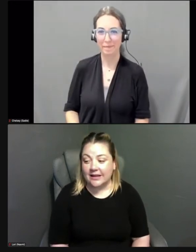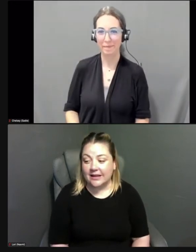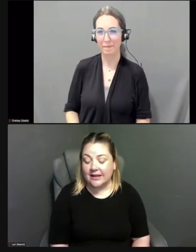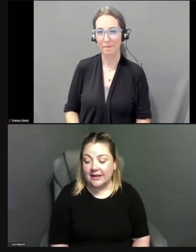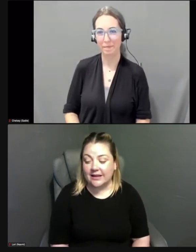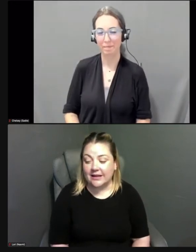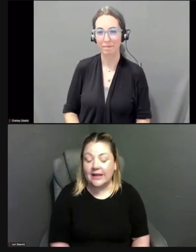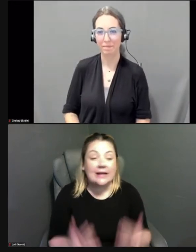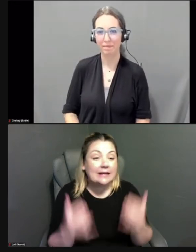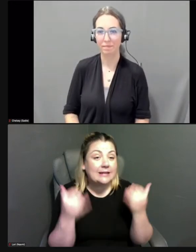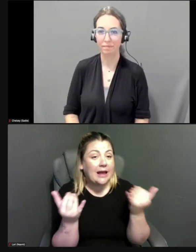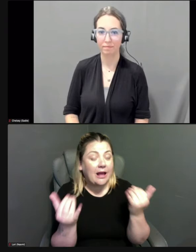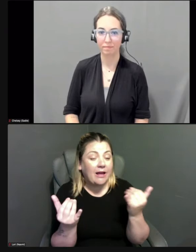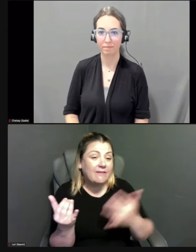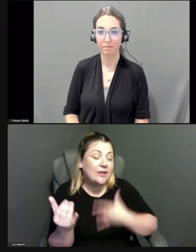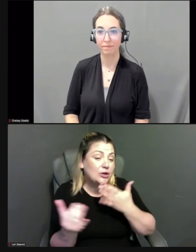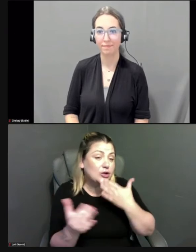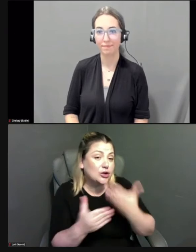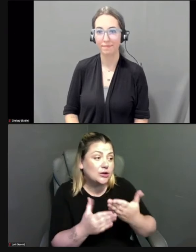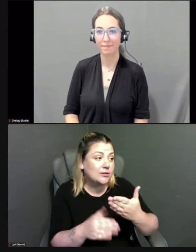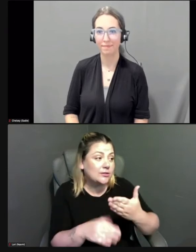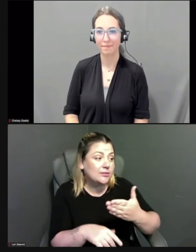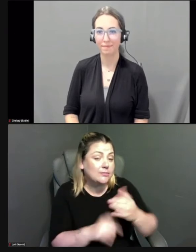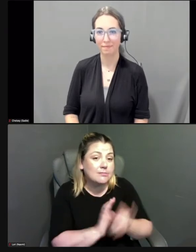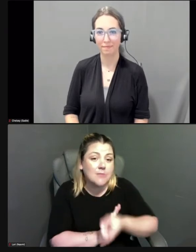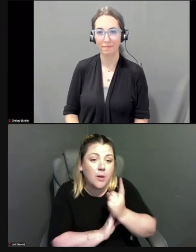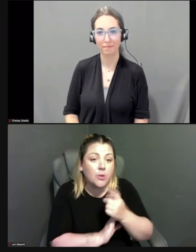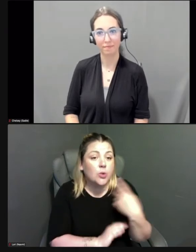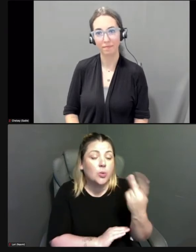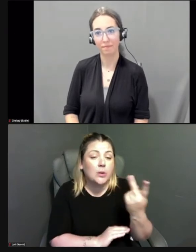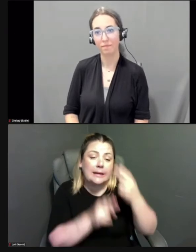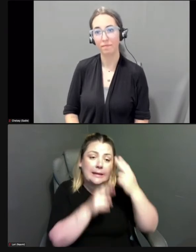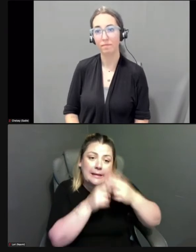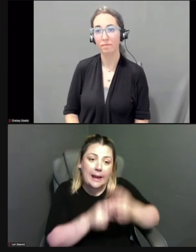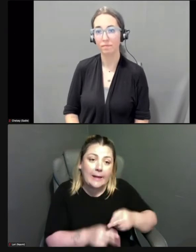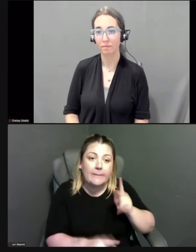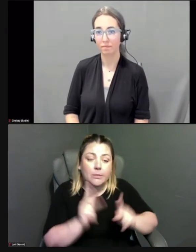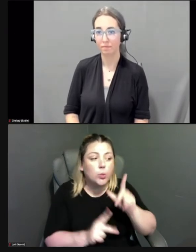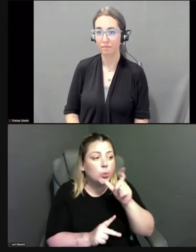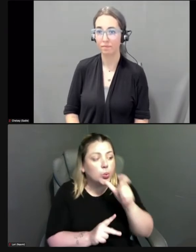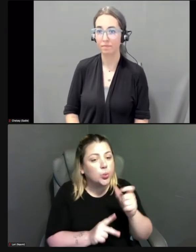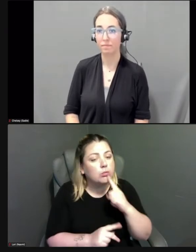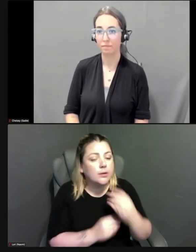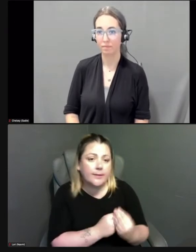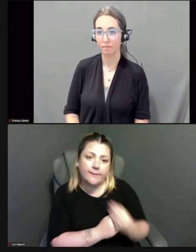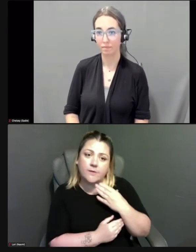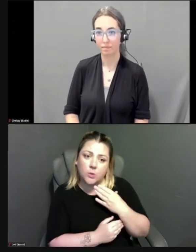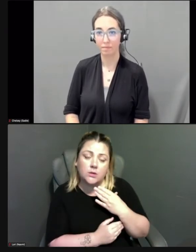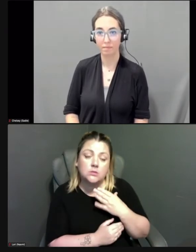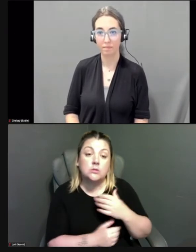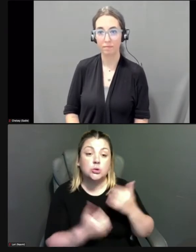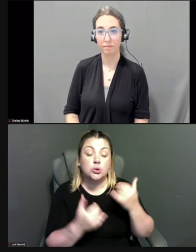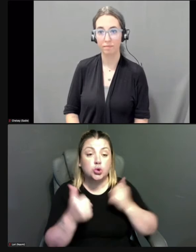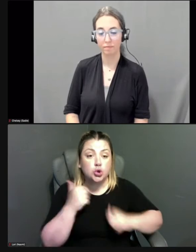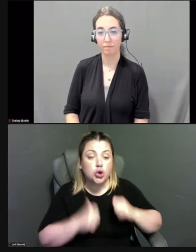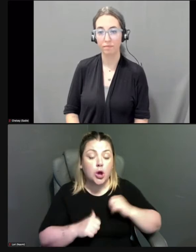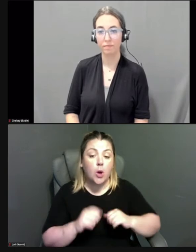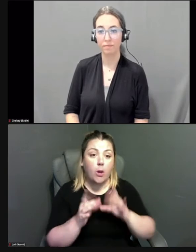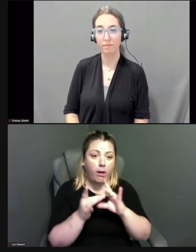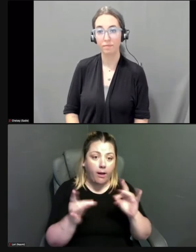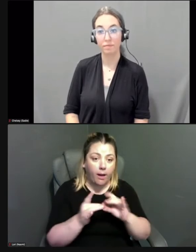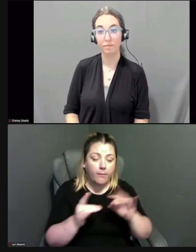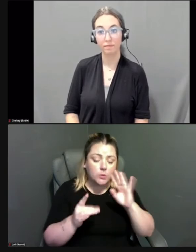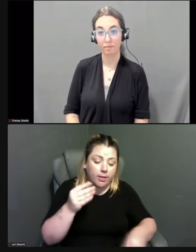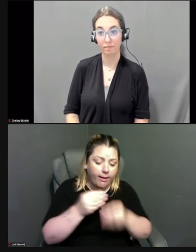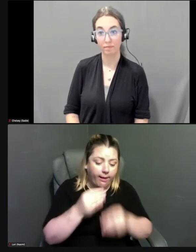sort of name some of people and the things that have been really influential for us, and we can add them to the show notes in case other people are looking to expand their